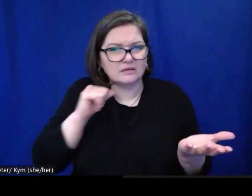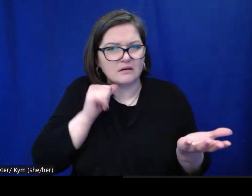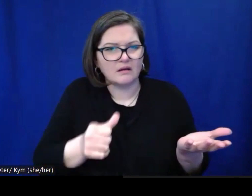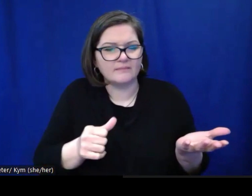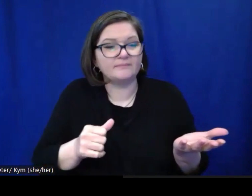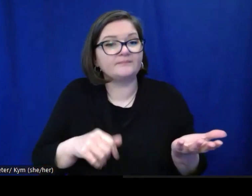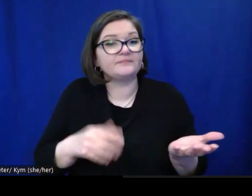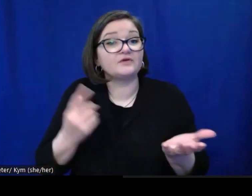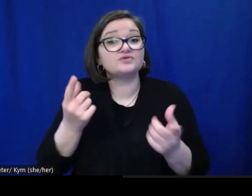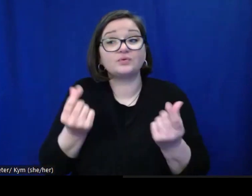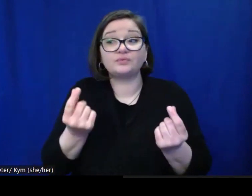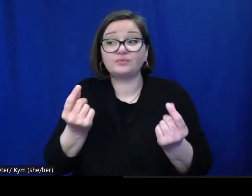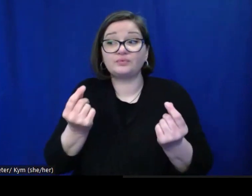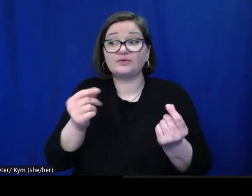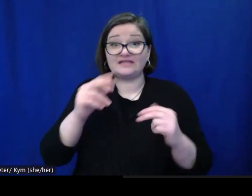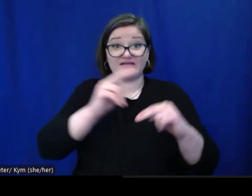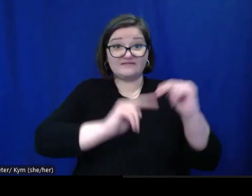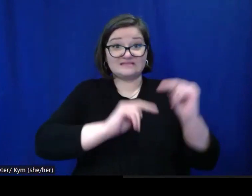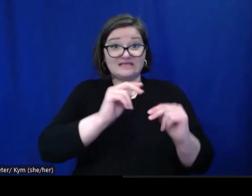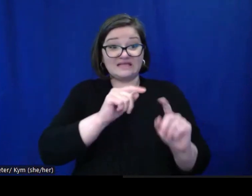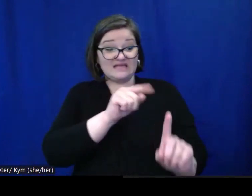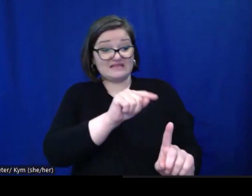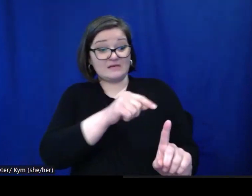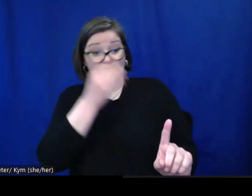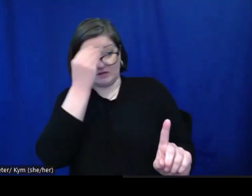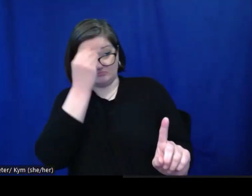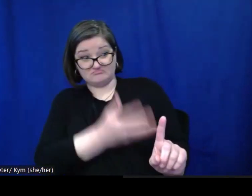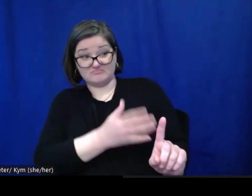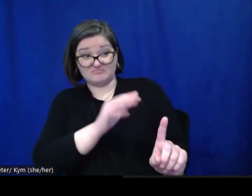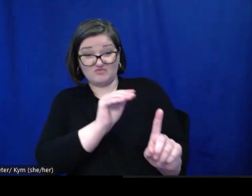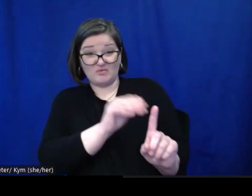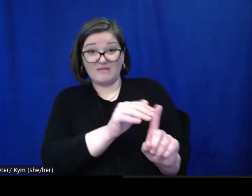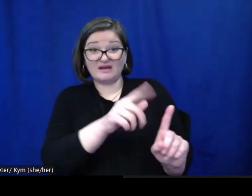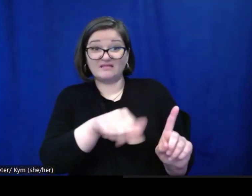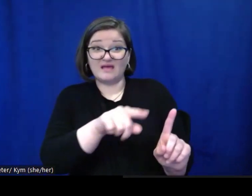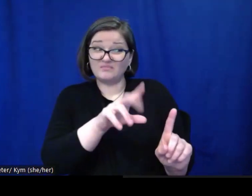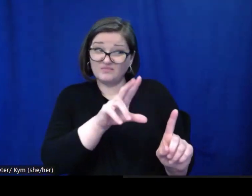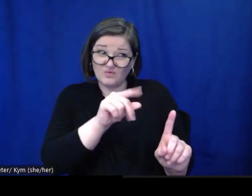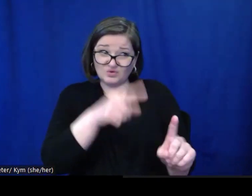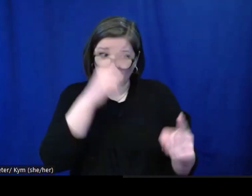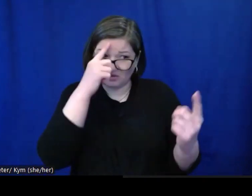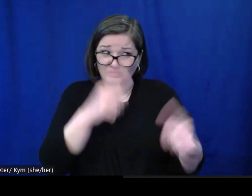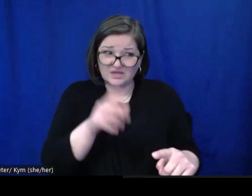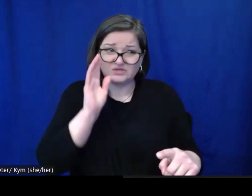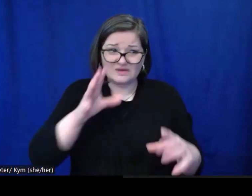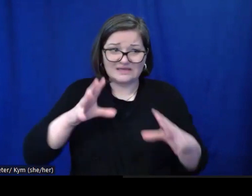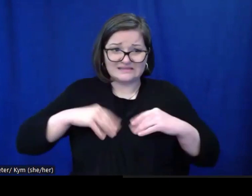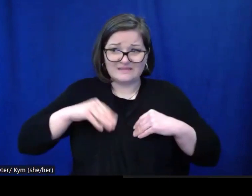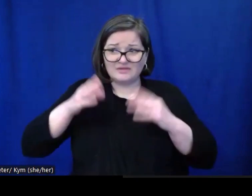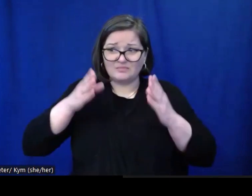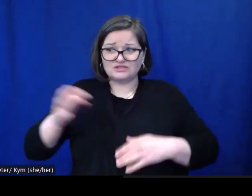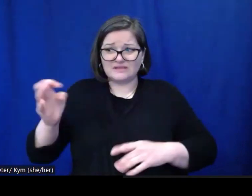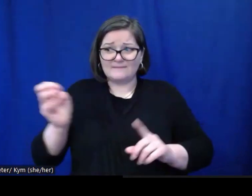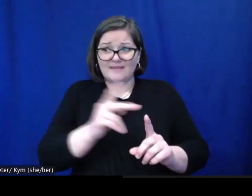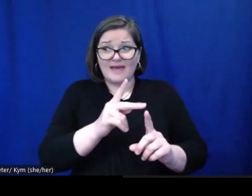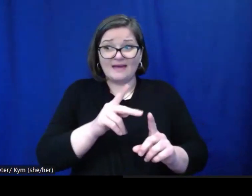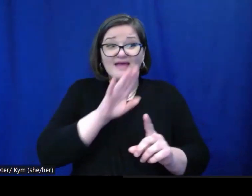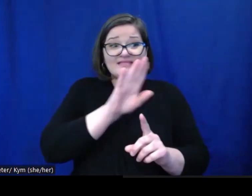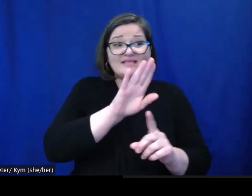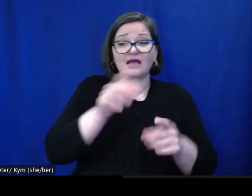So we reminded the facility that they had agreed they would take this person back. And the administrator said to